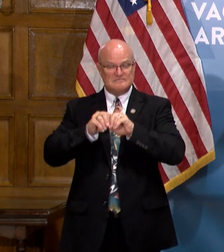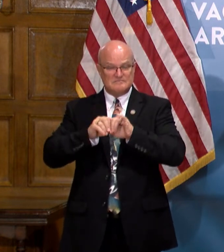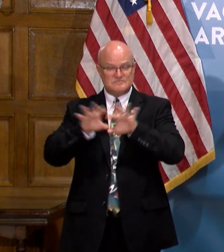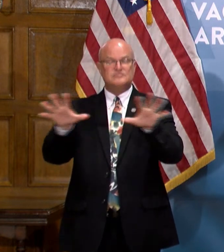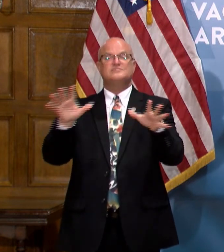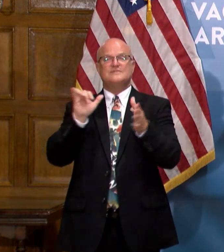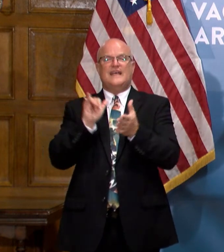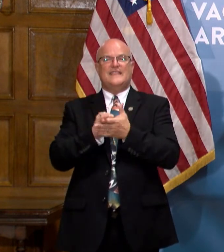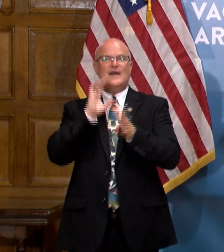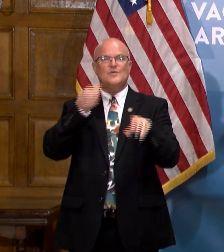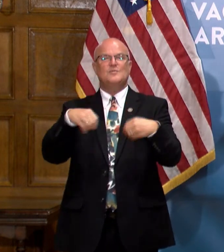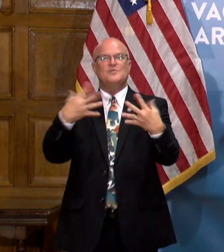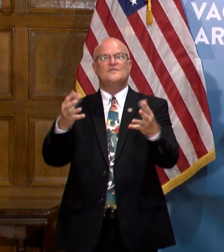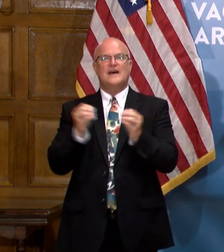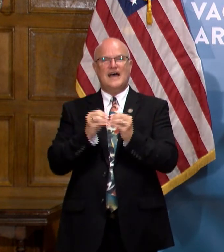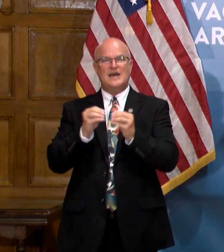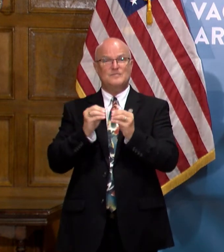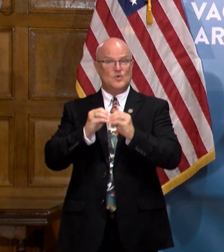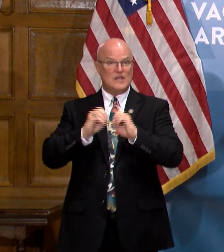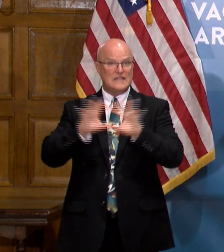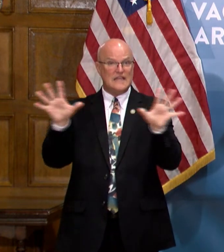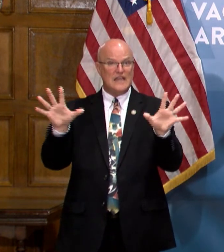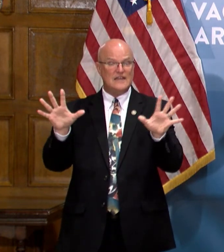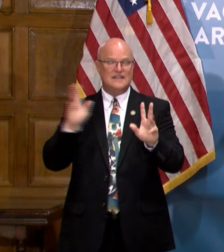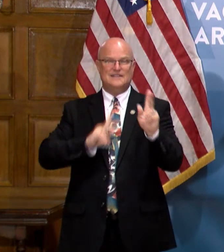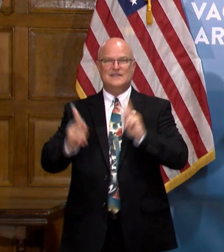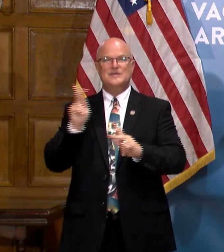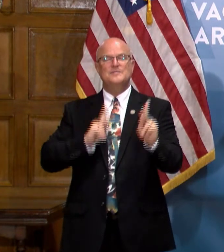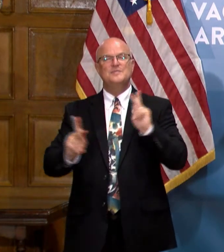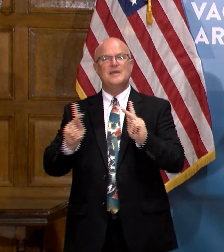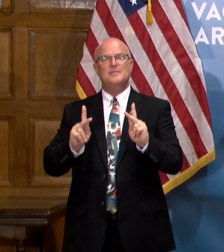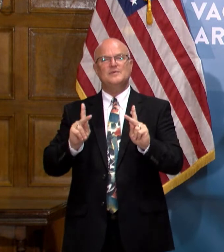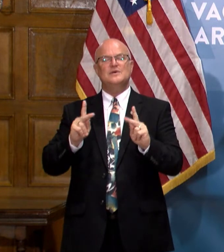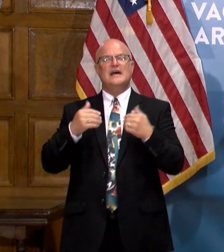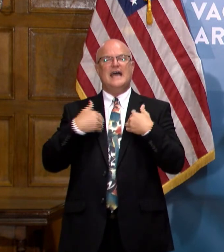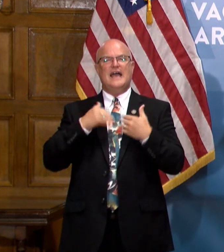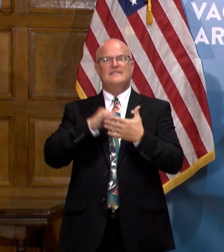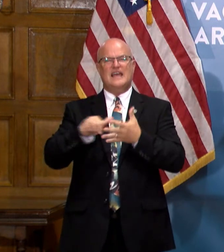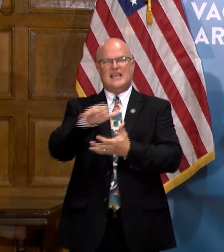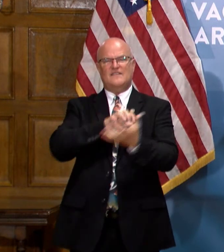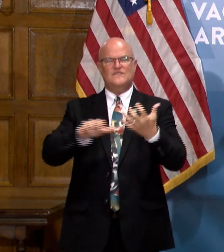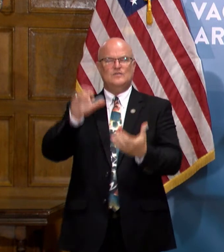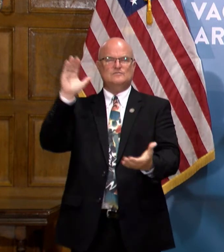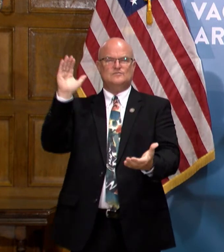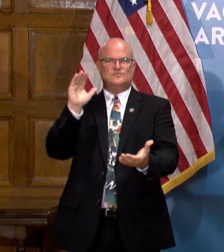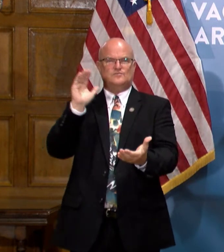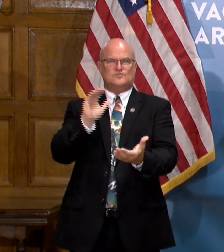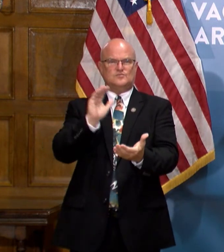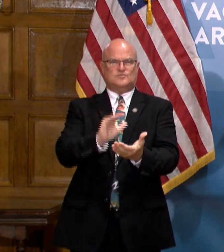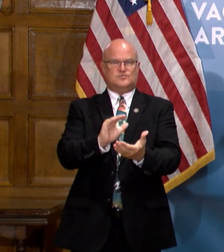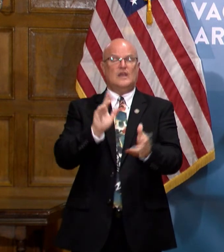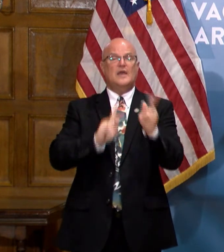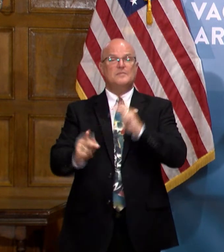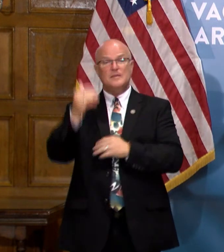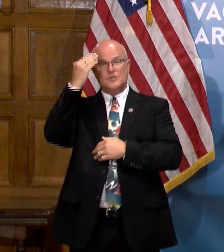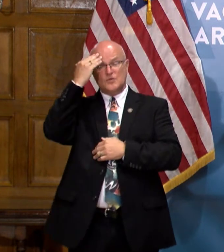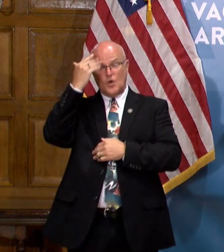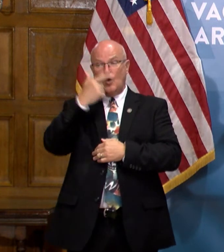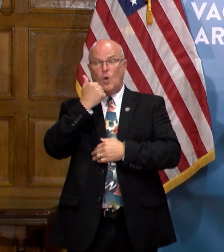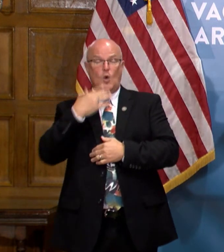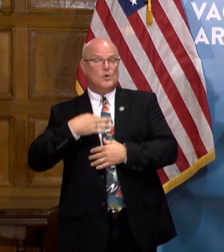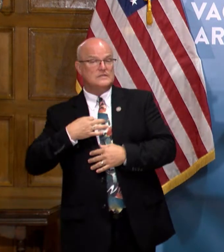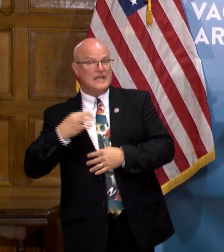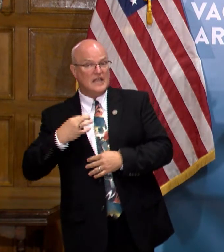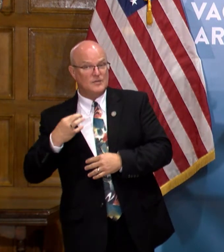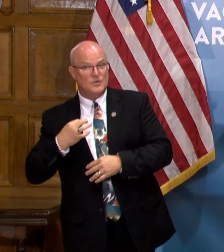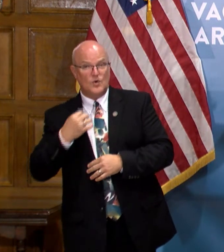that will provide more clarity to everyone to minimize that confusion and make sure everyone knows who's eligible,